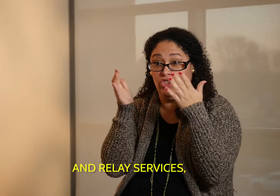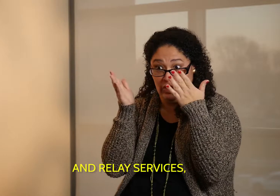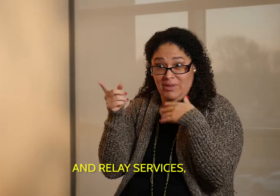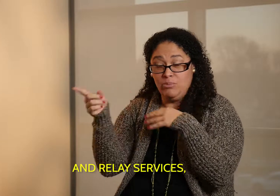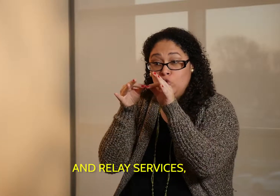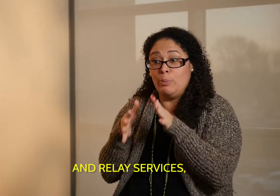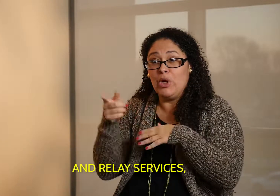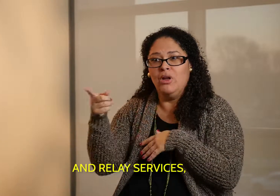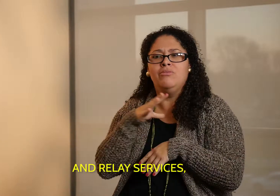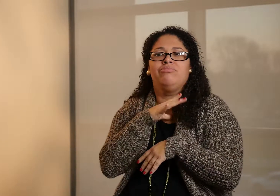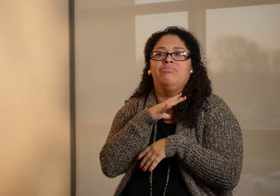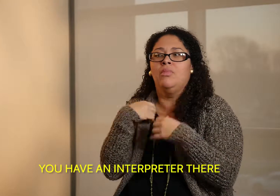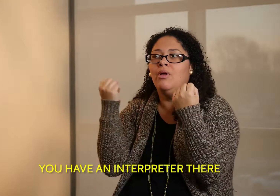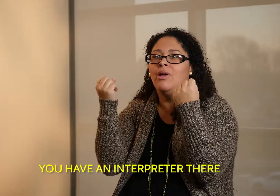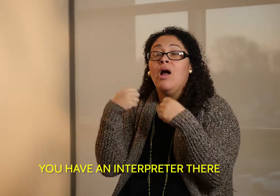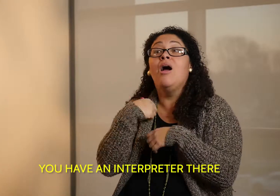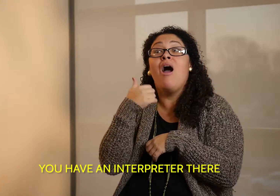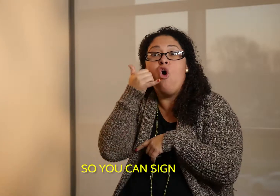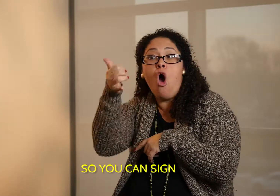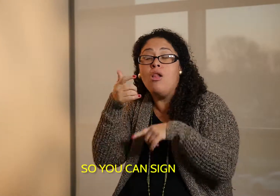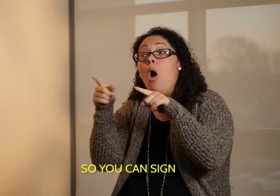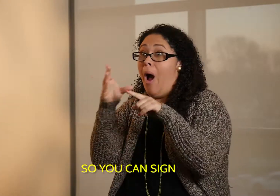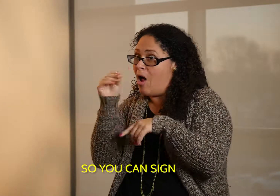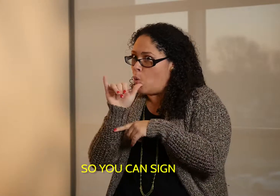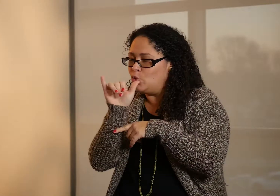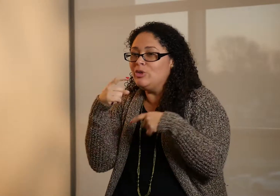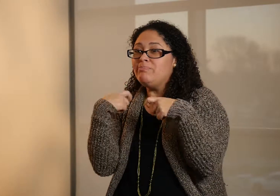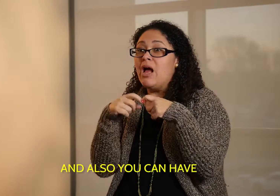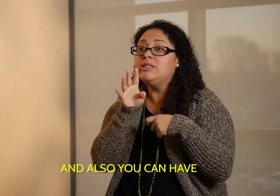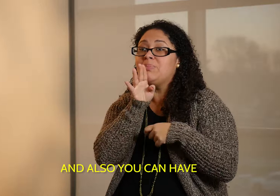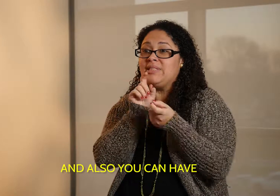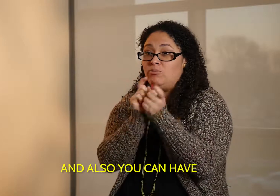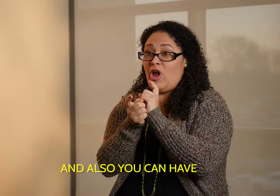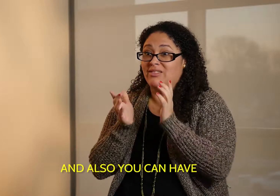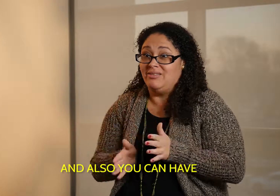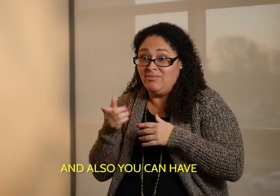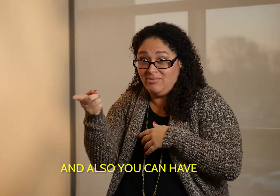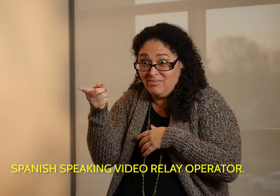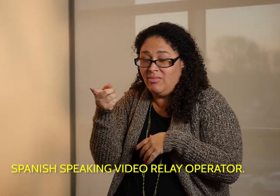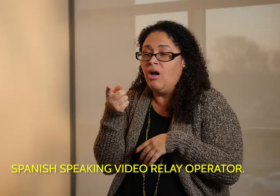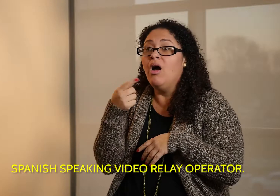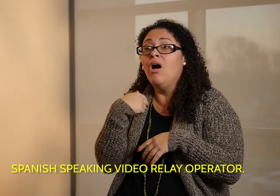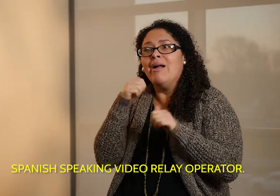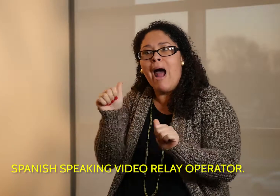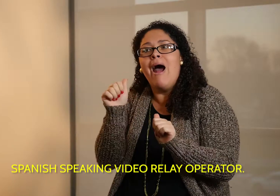relay services, you have an interpreter there, so you can sign, and also you can have a Spanish-speaking video